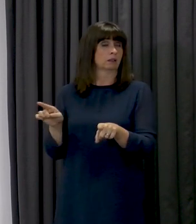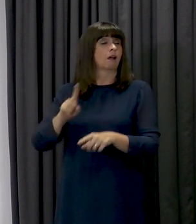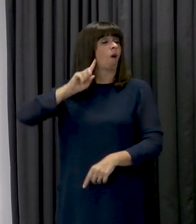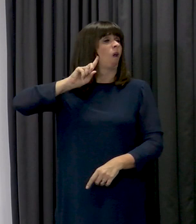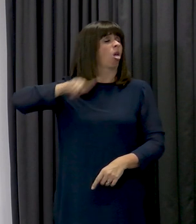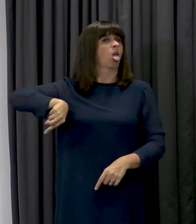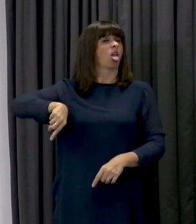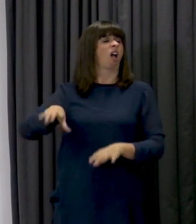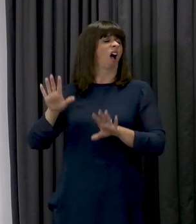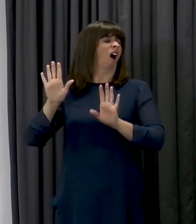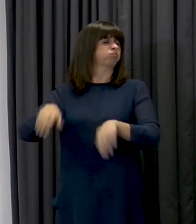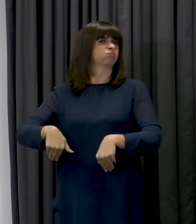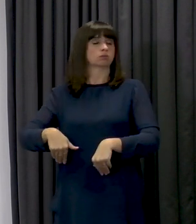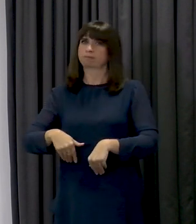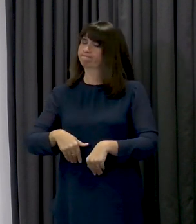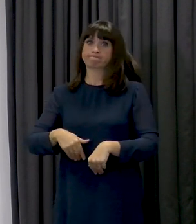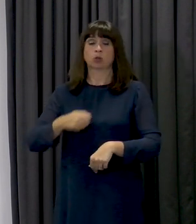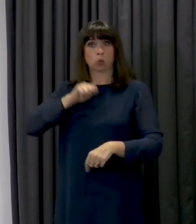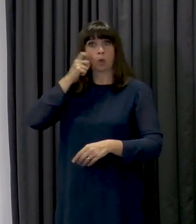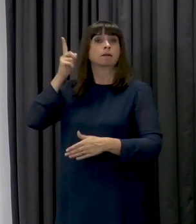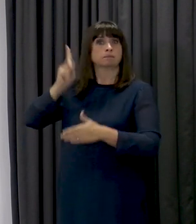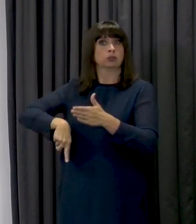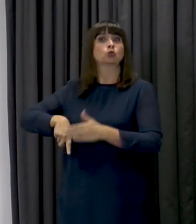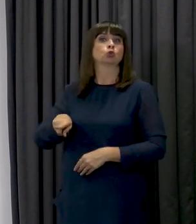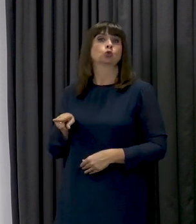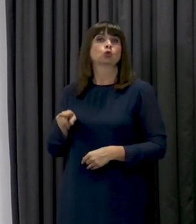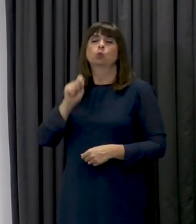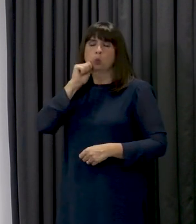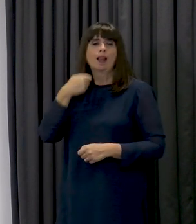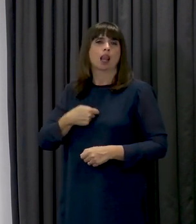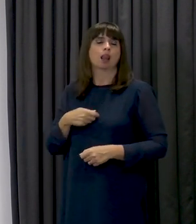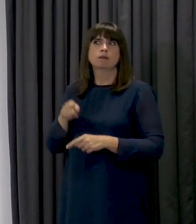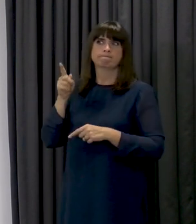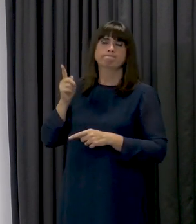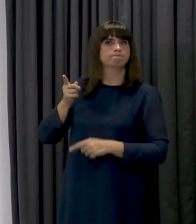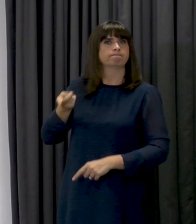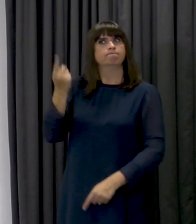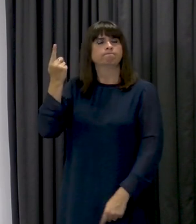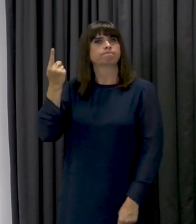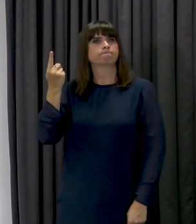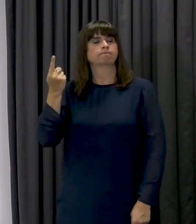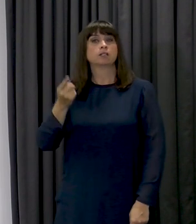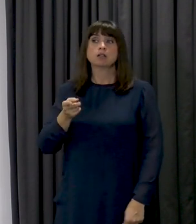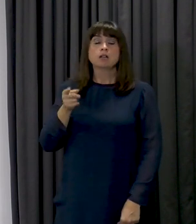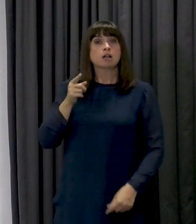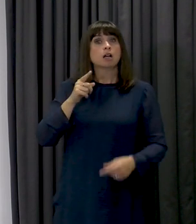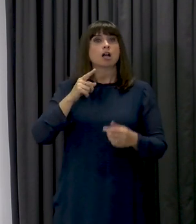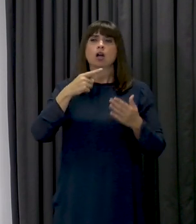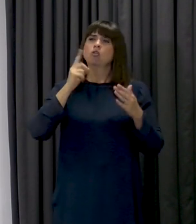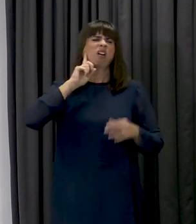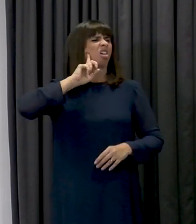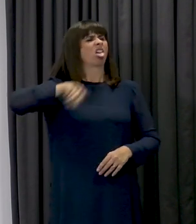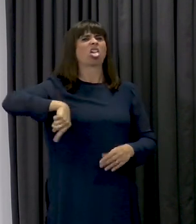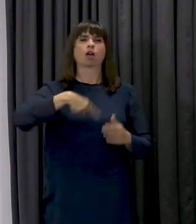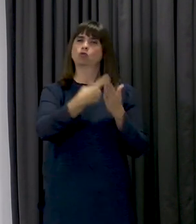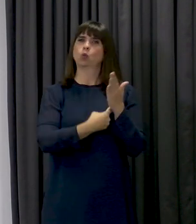take action to enforce the rules here in Wales. Ignoring the guidance